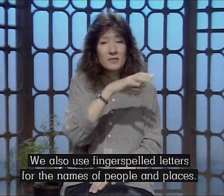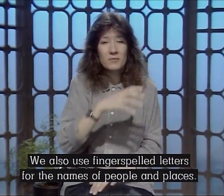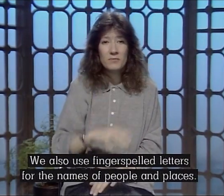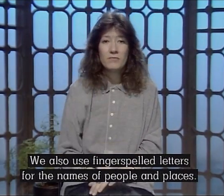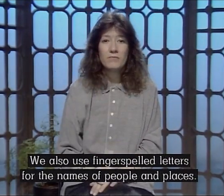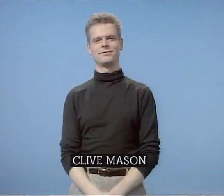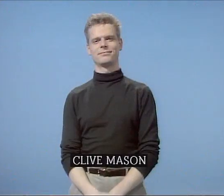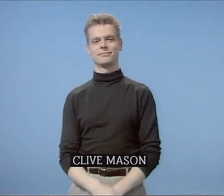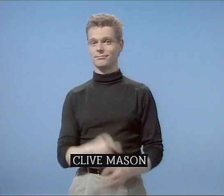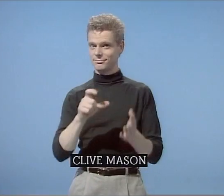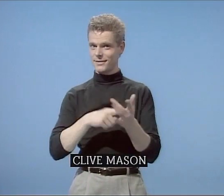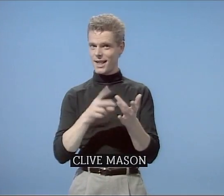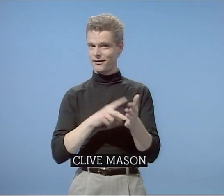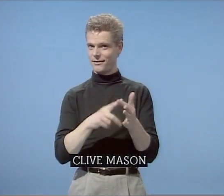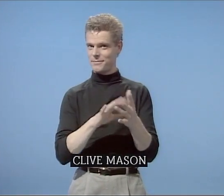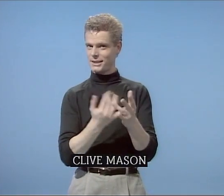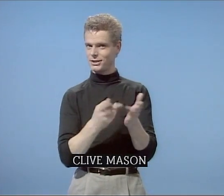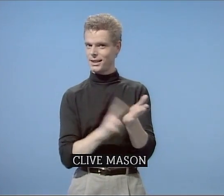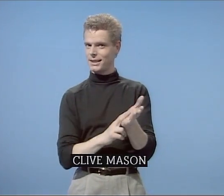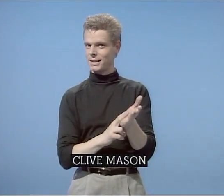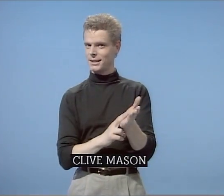places. Clive Mason.